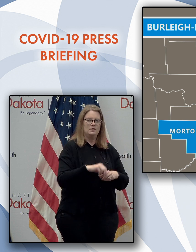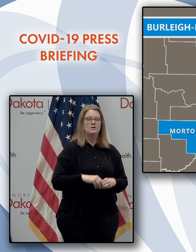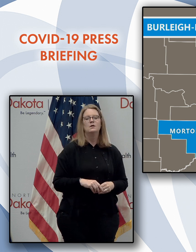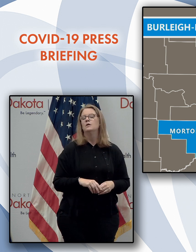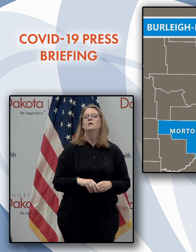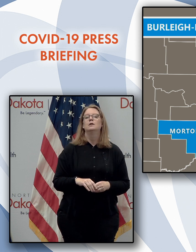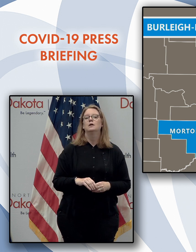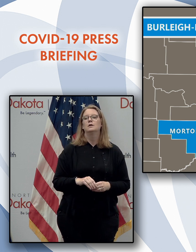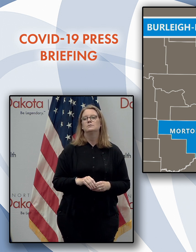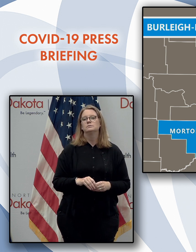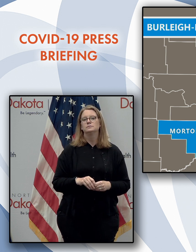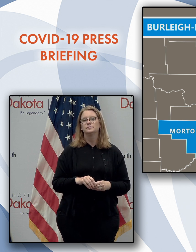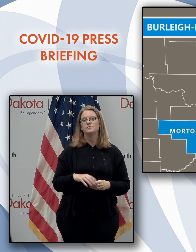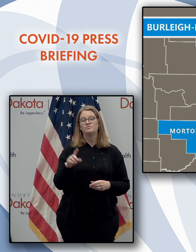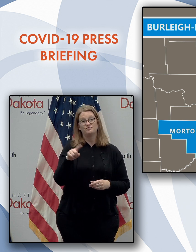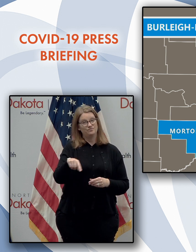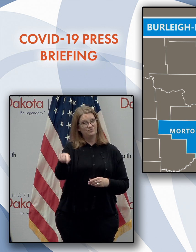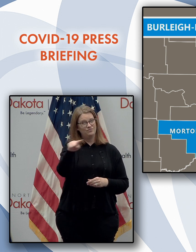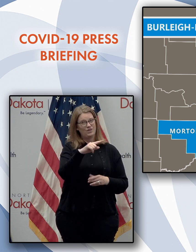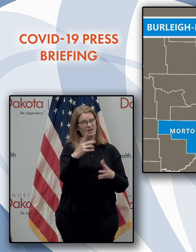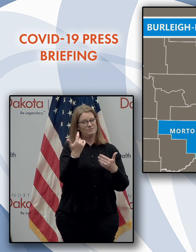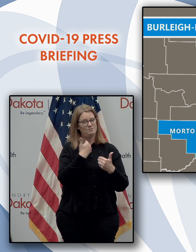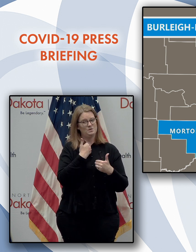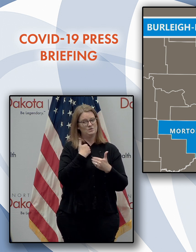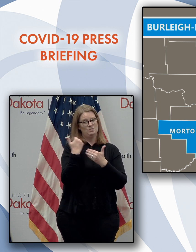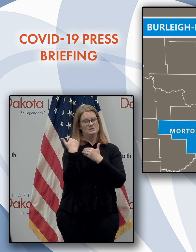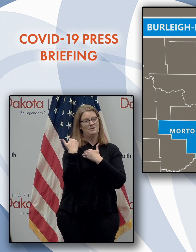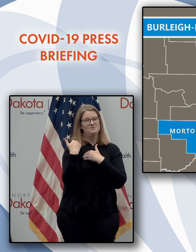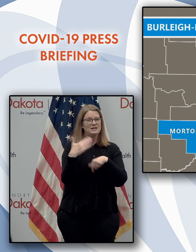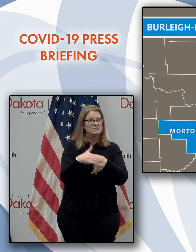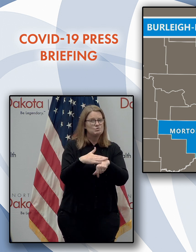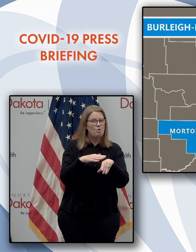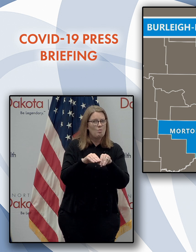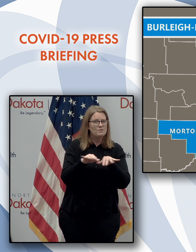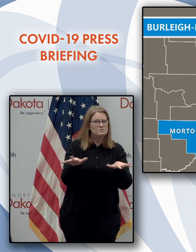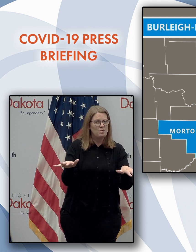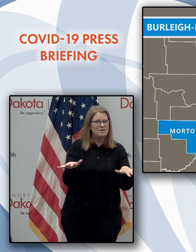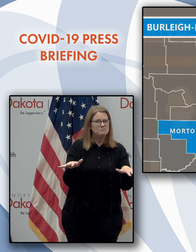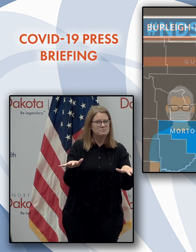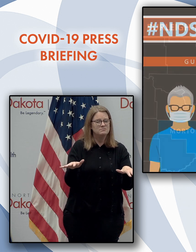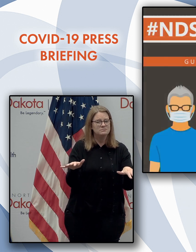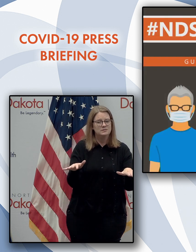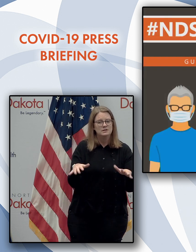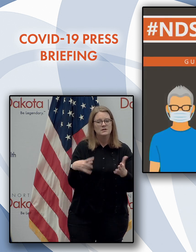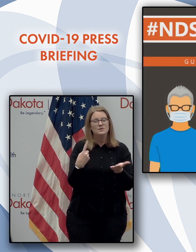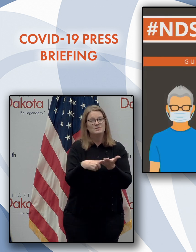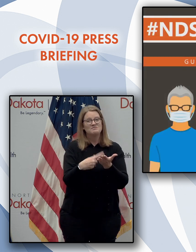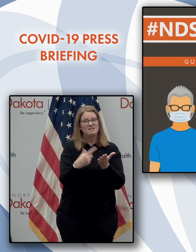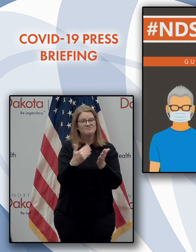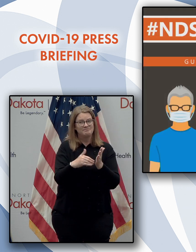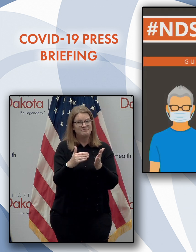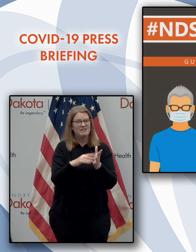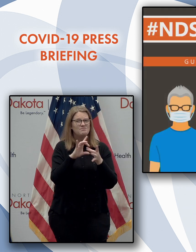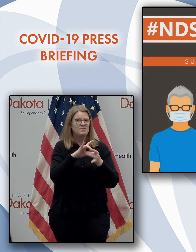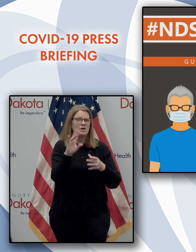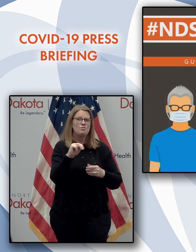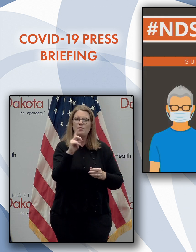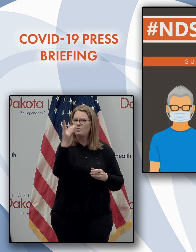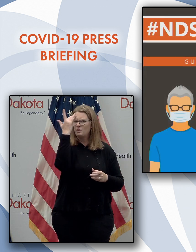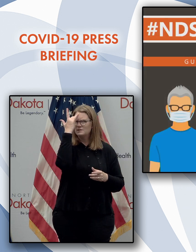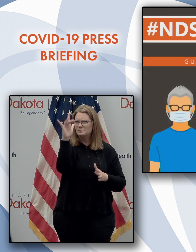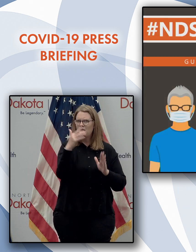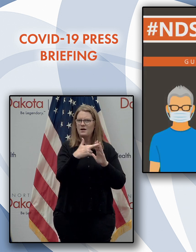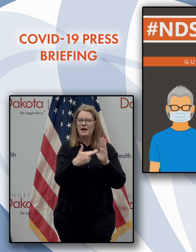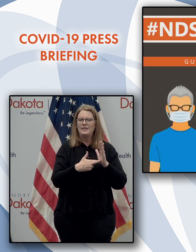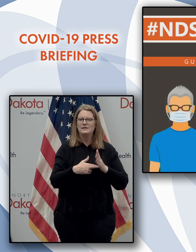course, everyone's got a role to play in helping to slow the spread, and we talk about that in terms of our North Dakota SMART guidelines. But